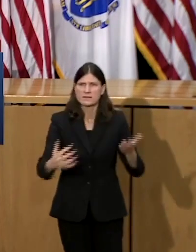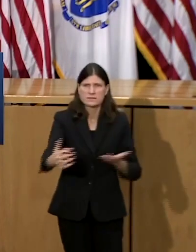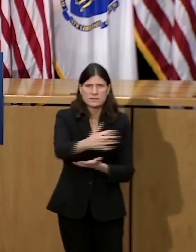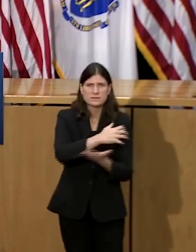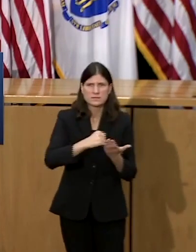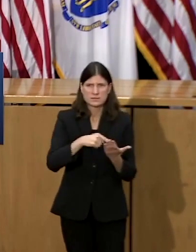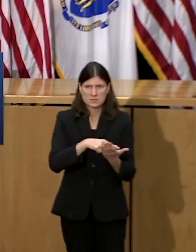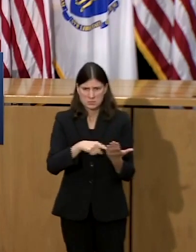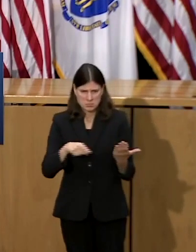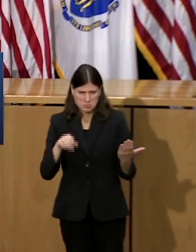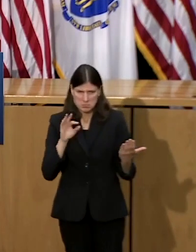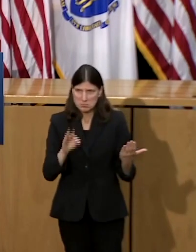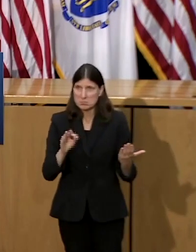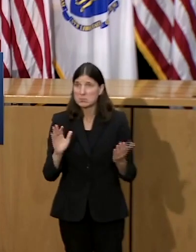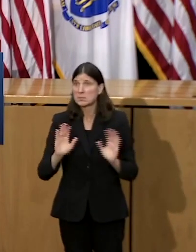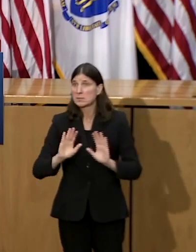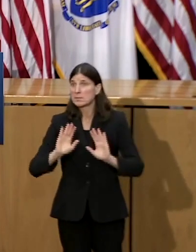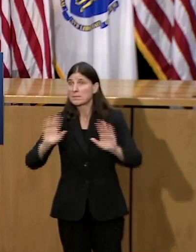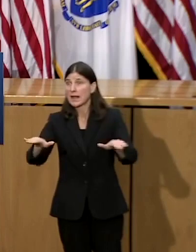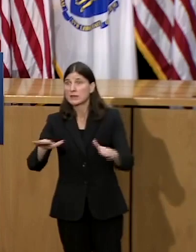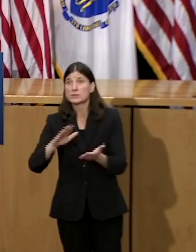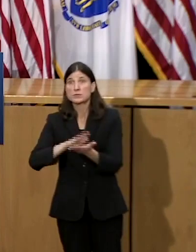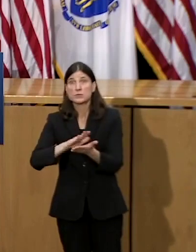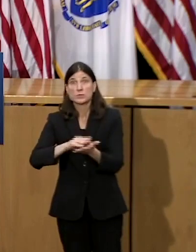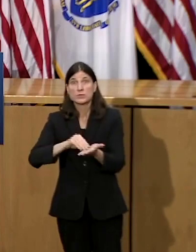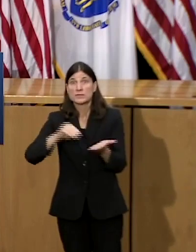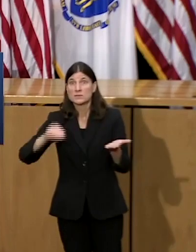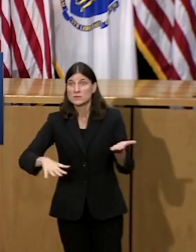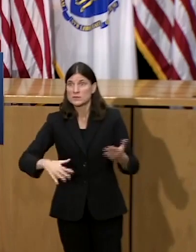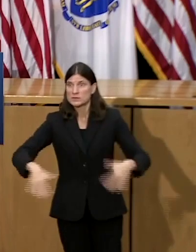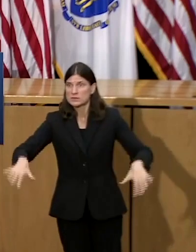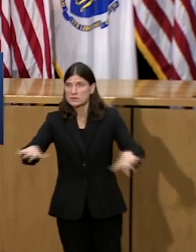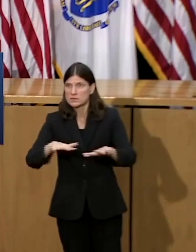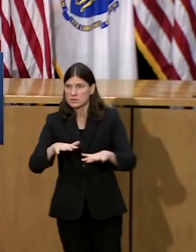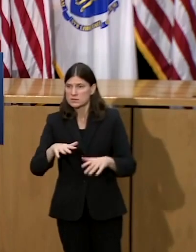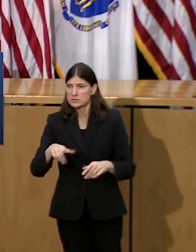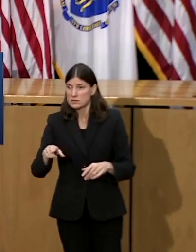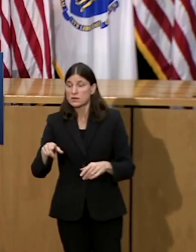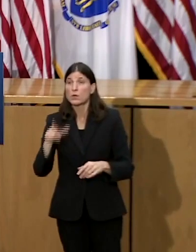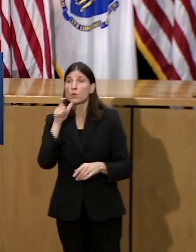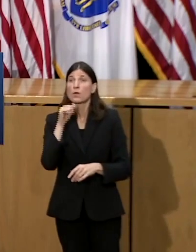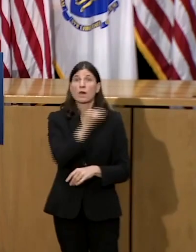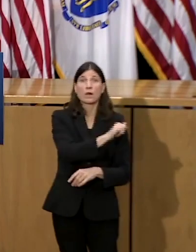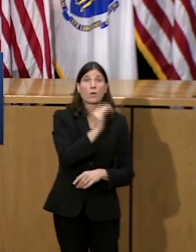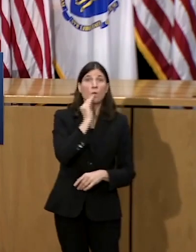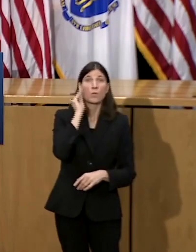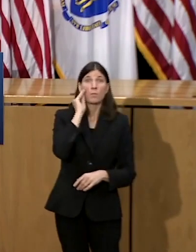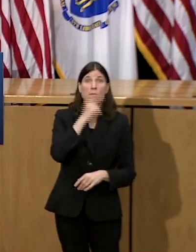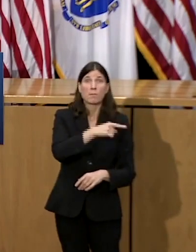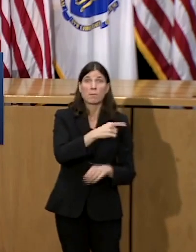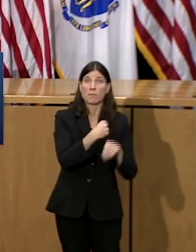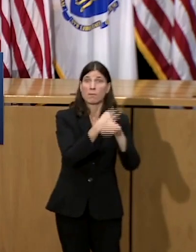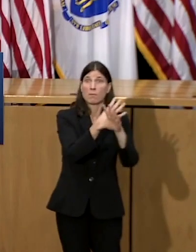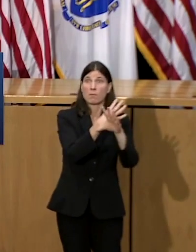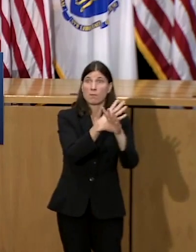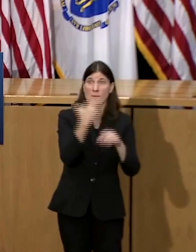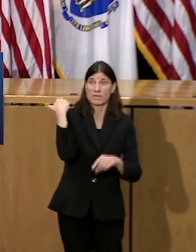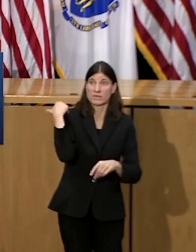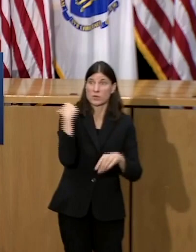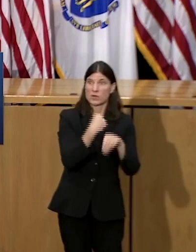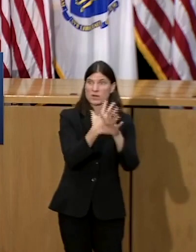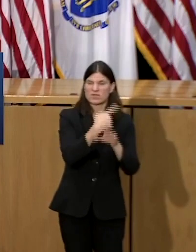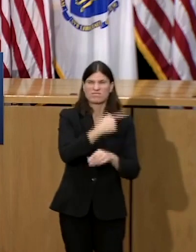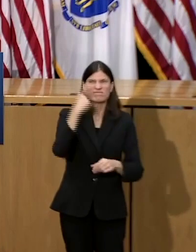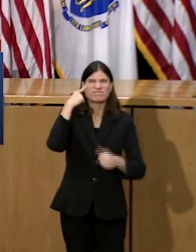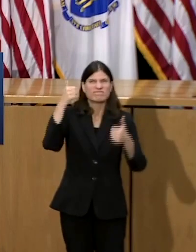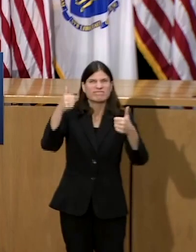models. Not being in school poses significant risks for kids, both related to COVID and related to other health concerns,